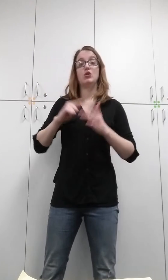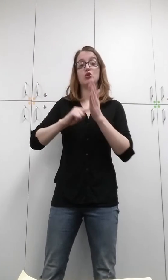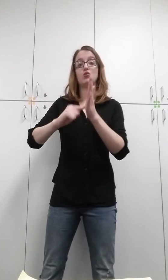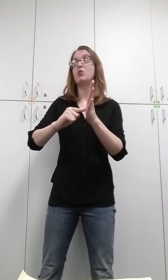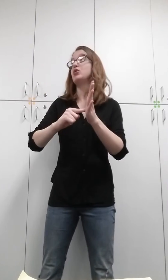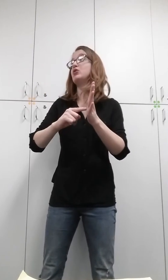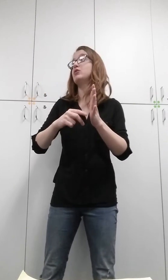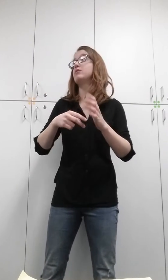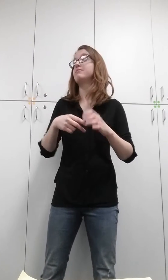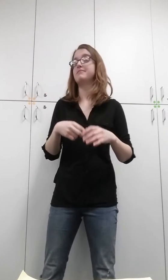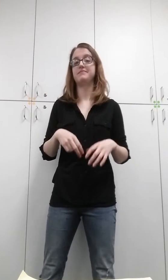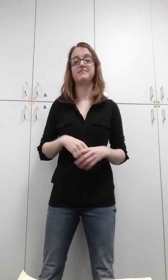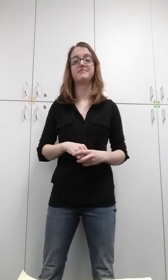there.